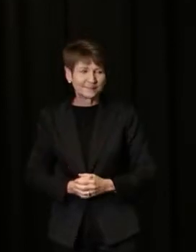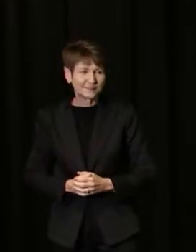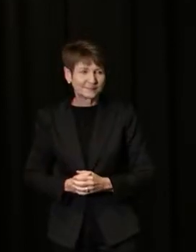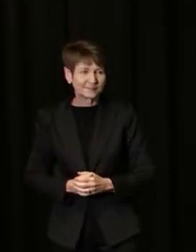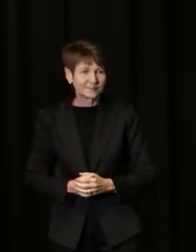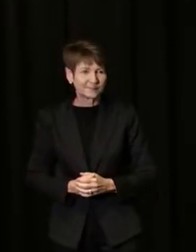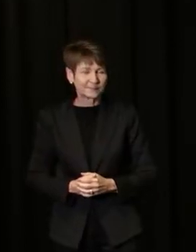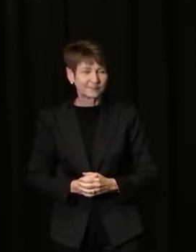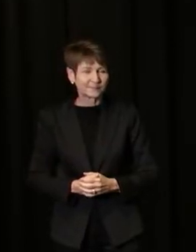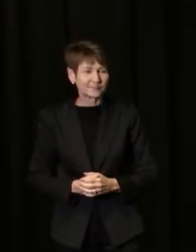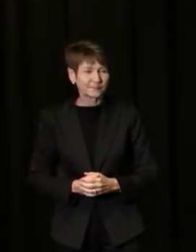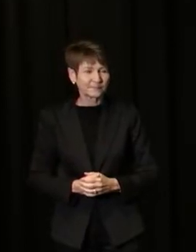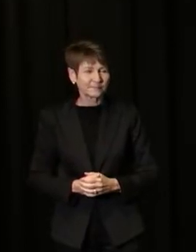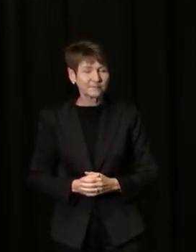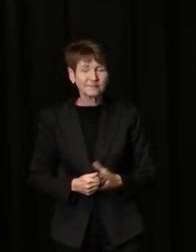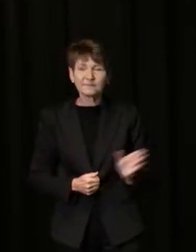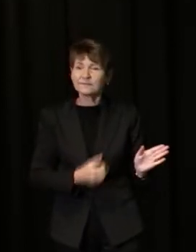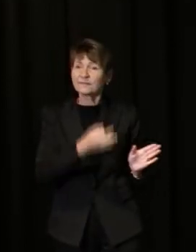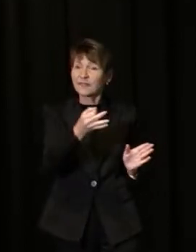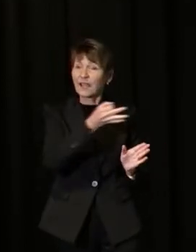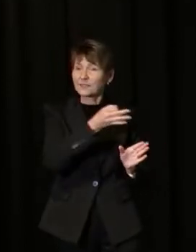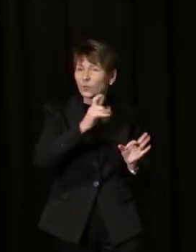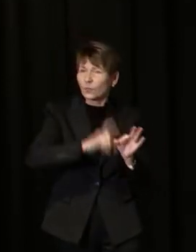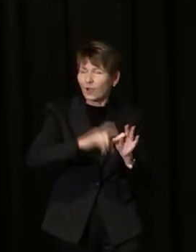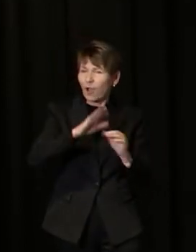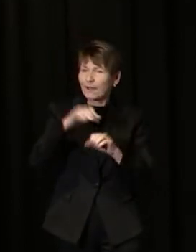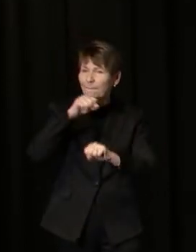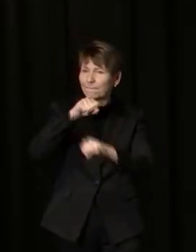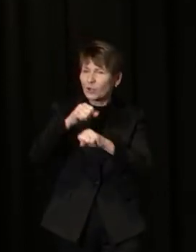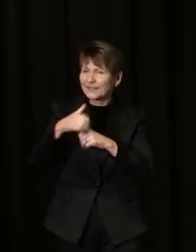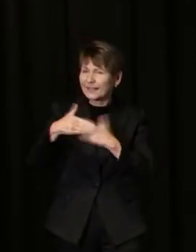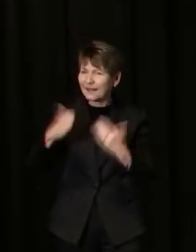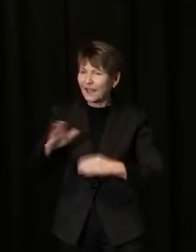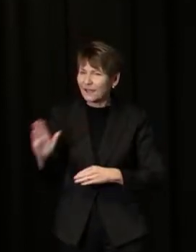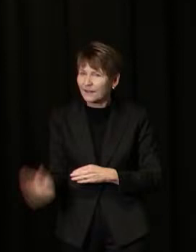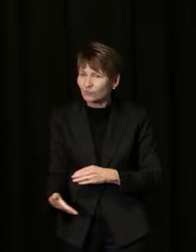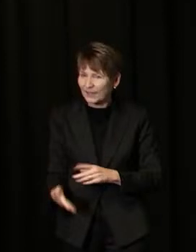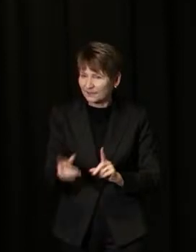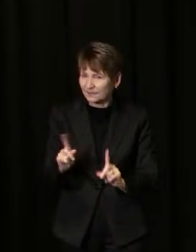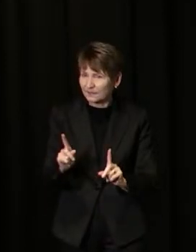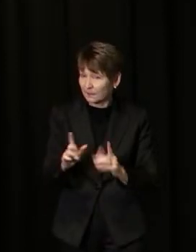last question. Just on the Boxing Day test. Yes.